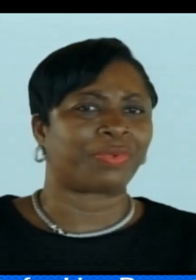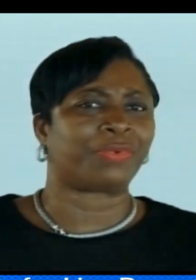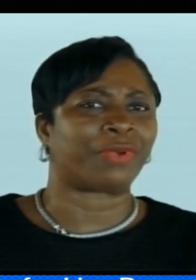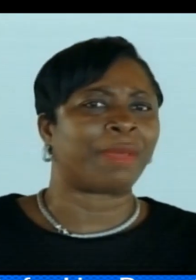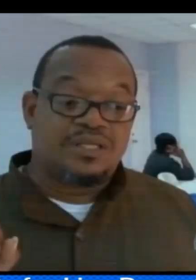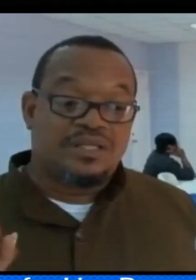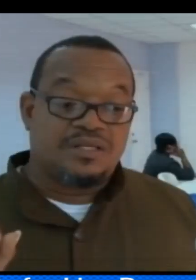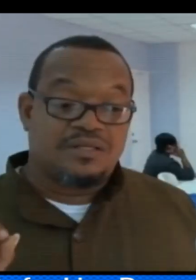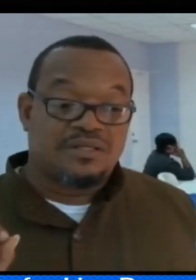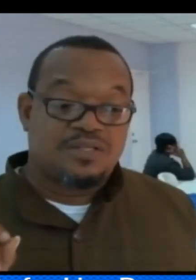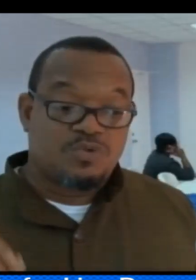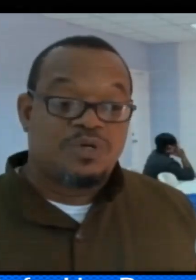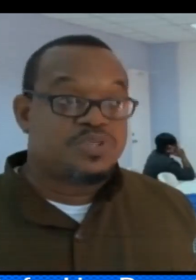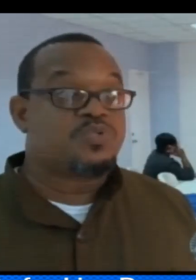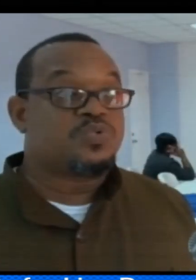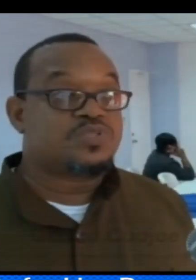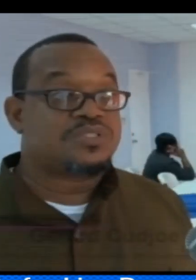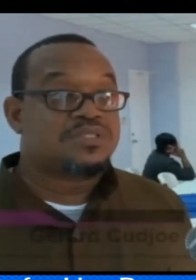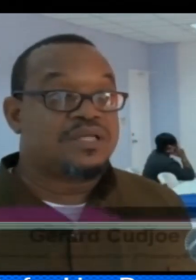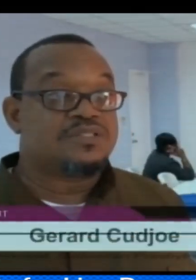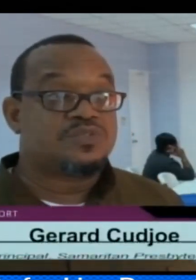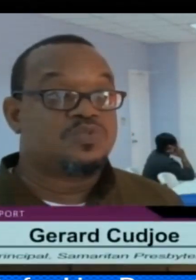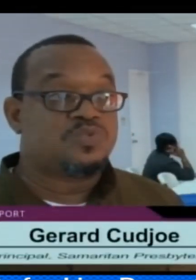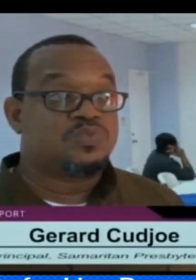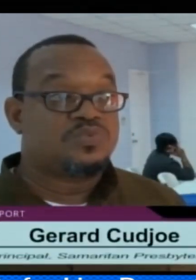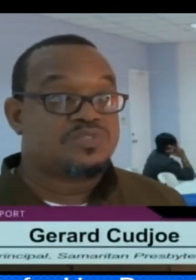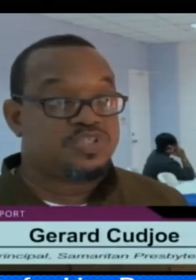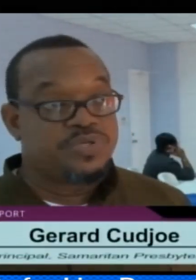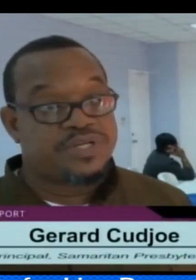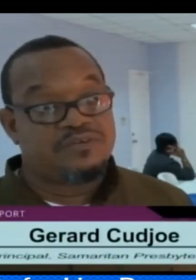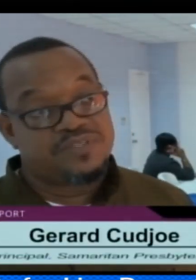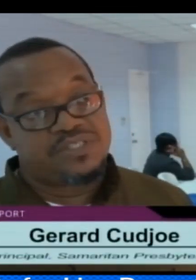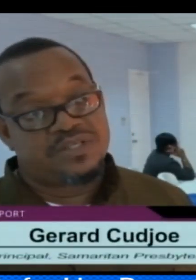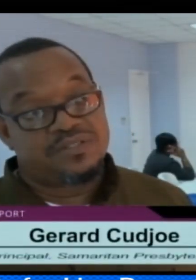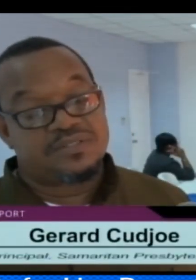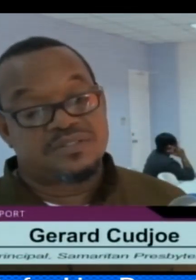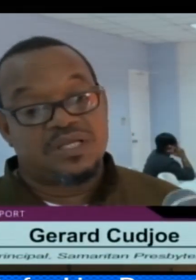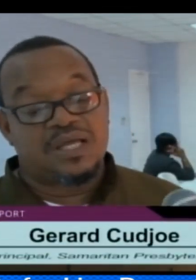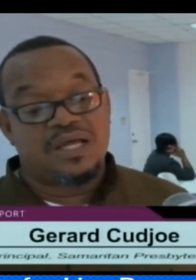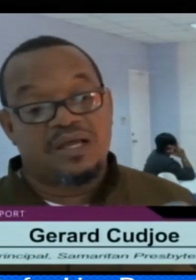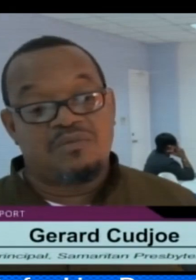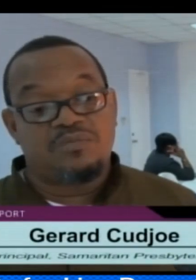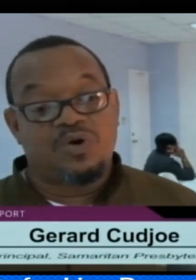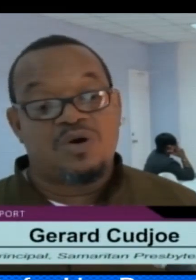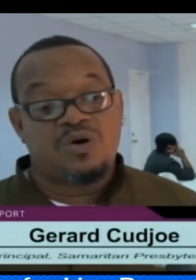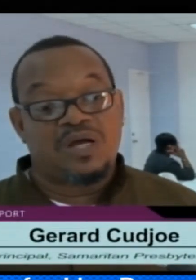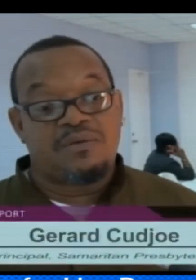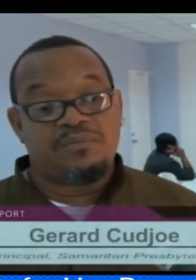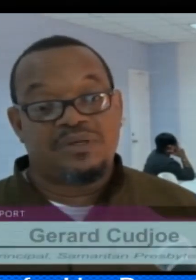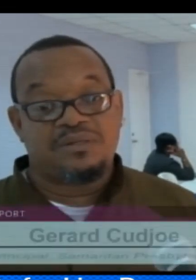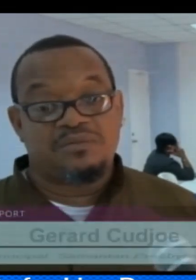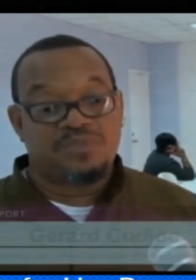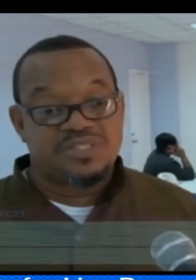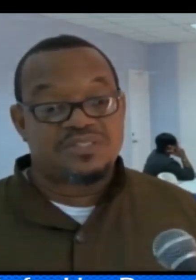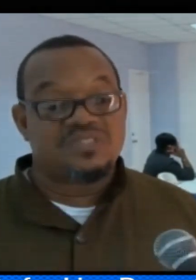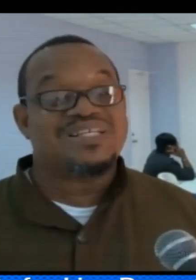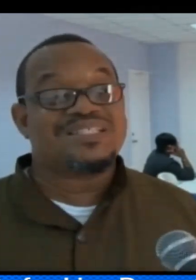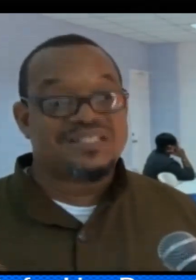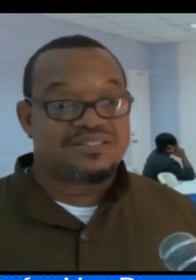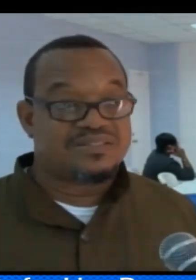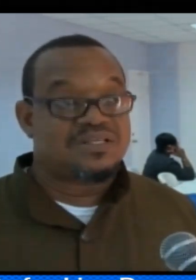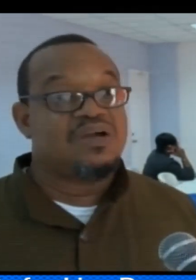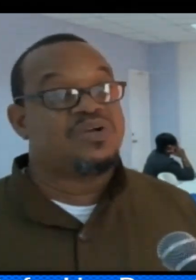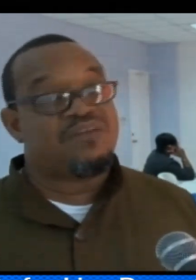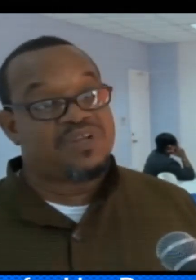through that program. The human resource at the school too, training of teachers or persons